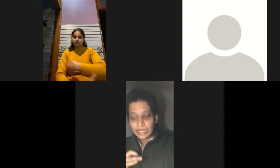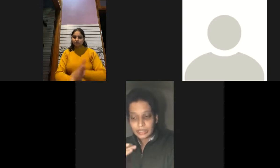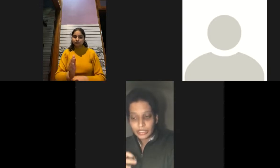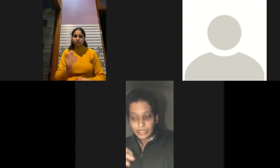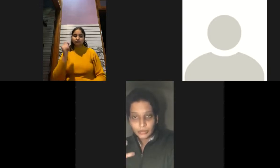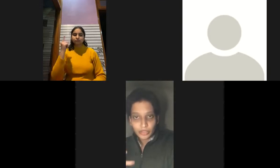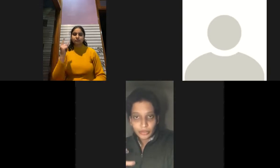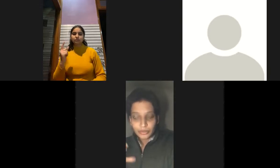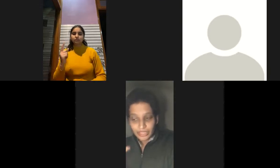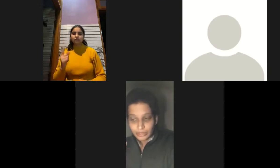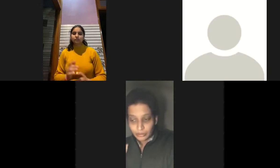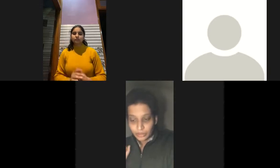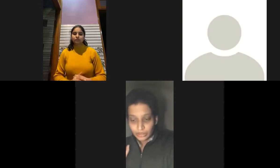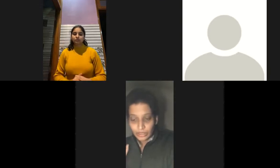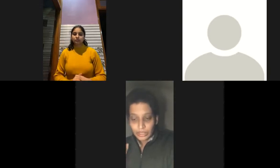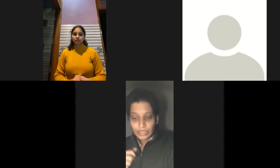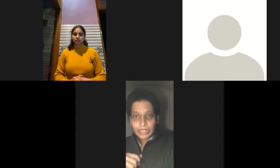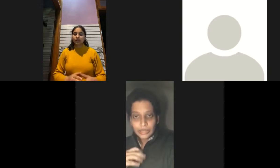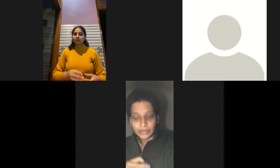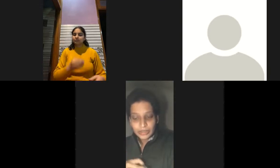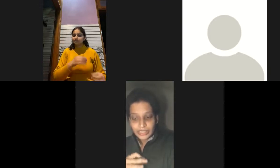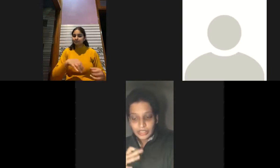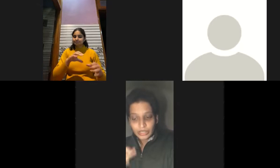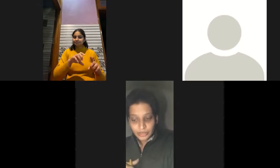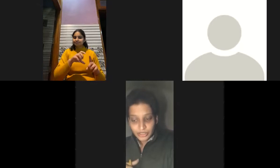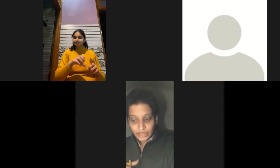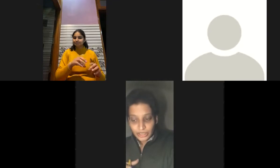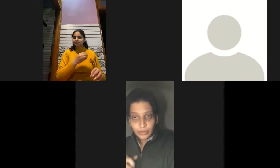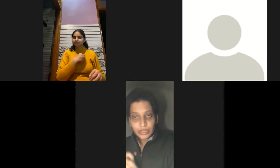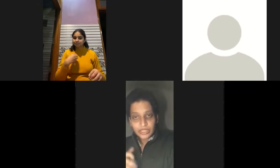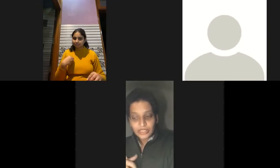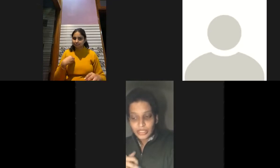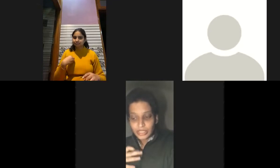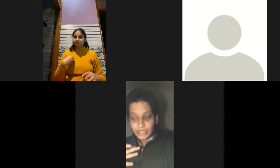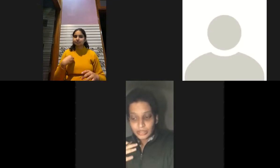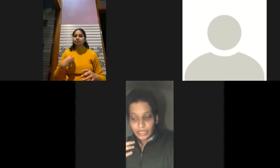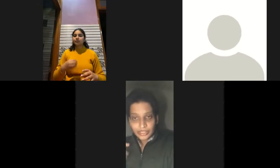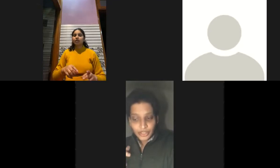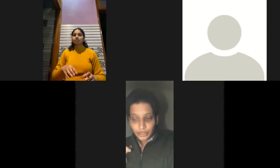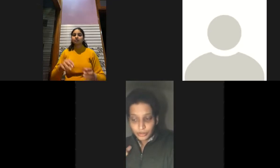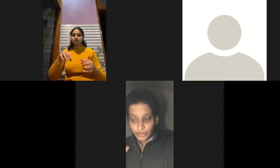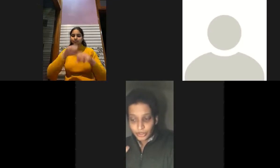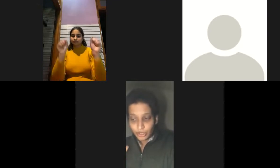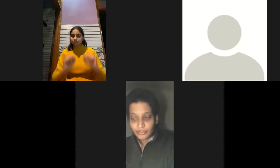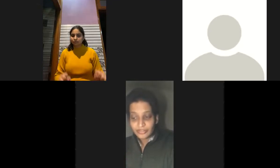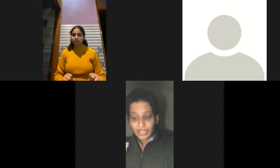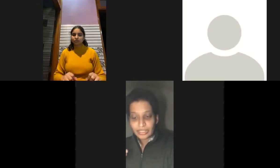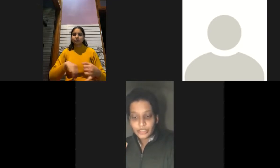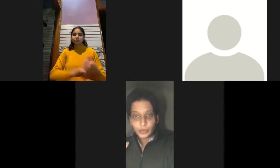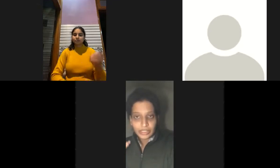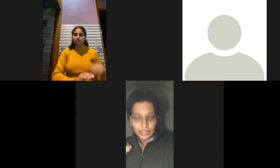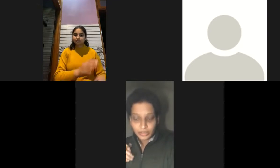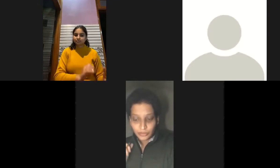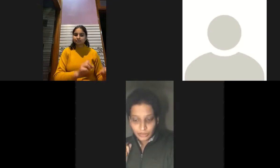classical allegorical model to the medical model. New explanations were emerging, which questioned the ancient notion of divine